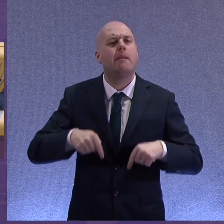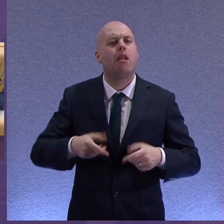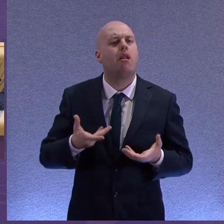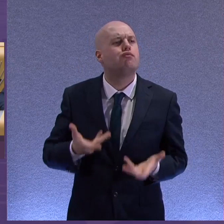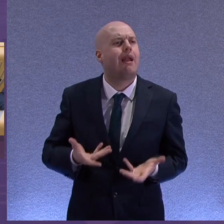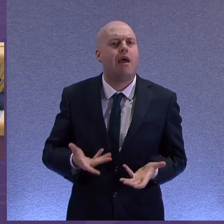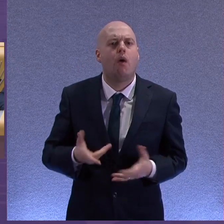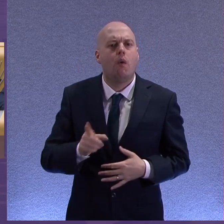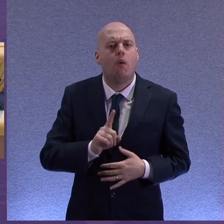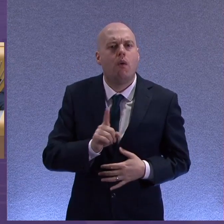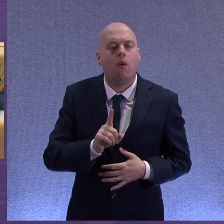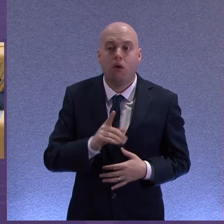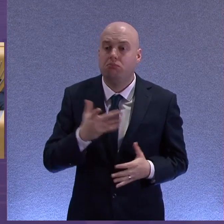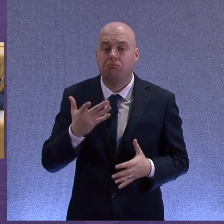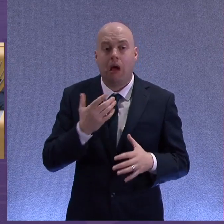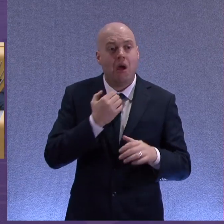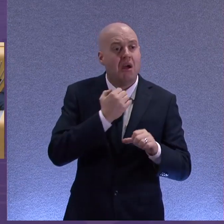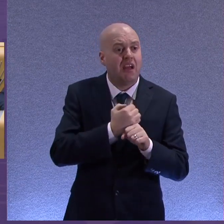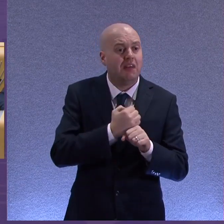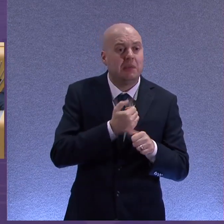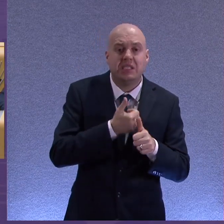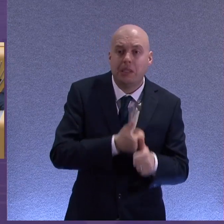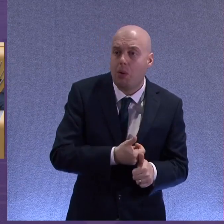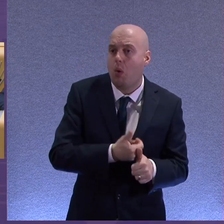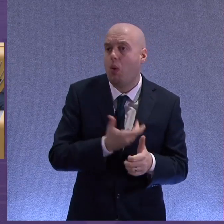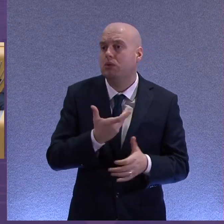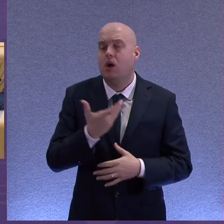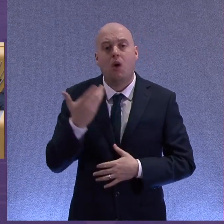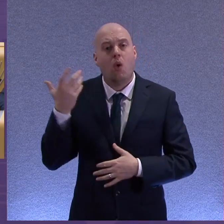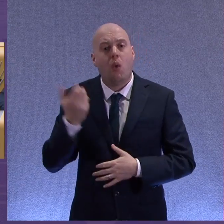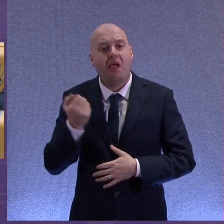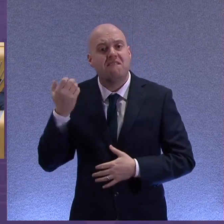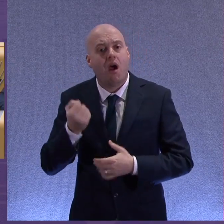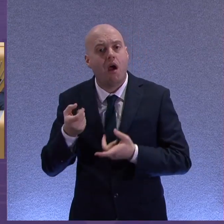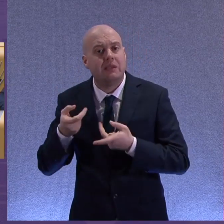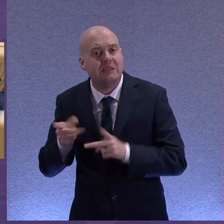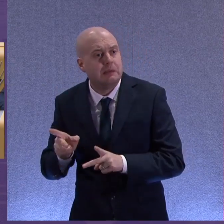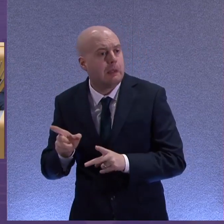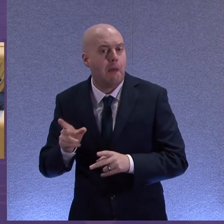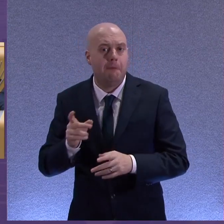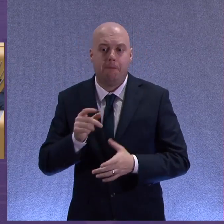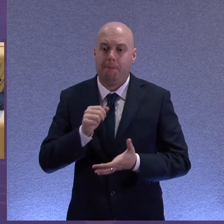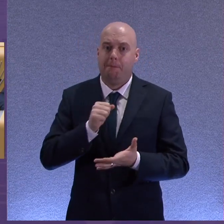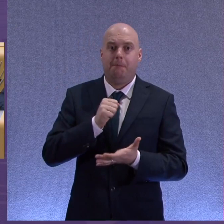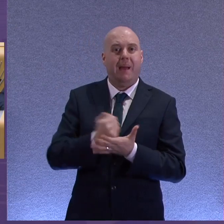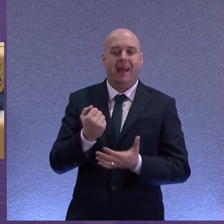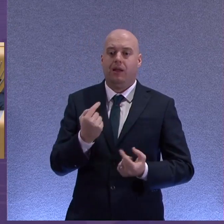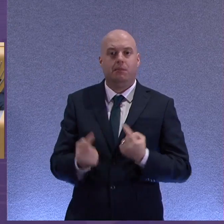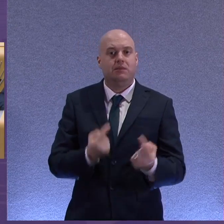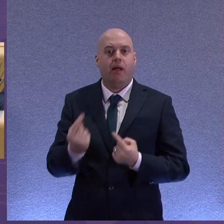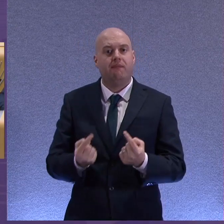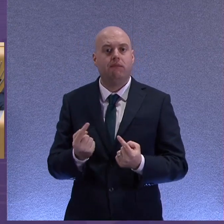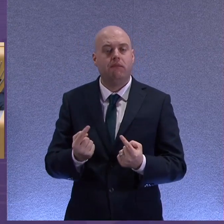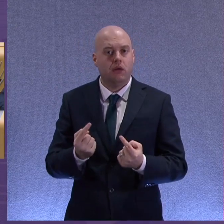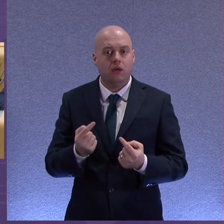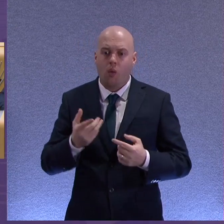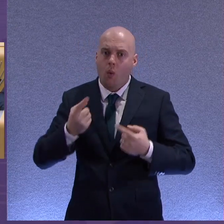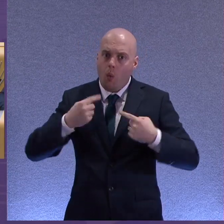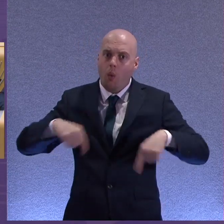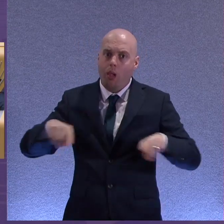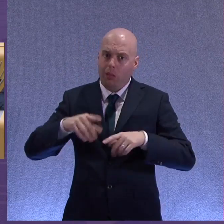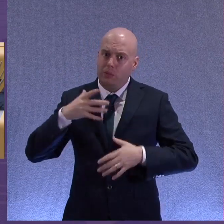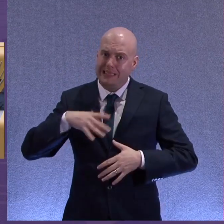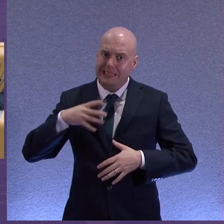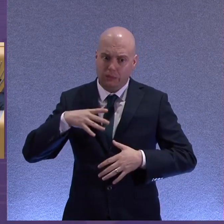government support or the welfare system, all of this is designed to allow people to continue to pay bills, to feed